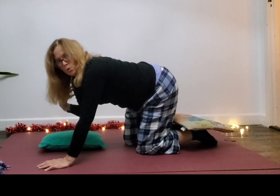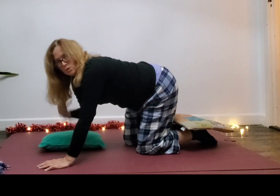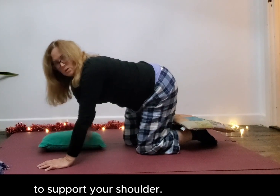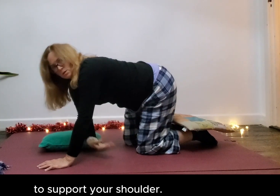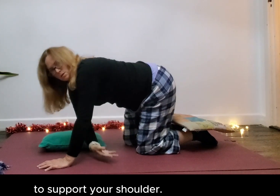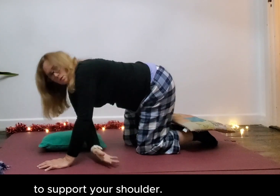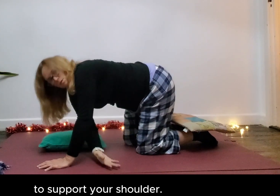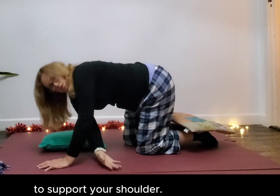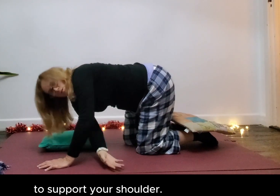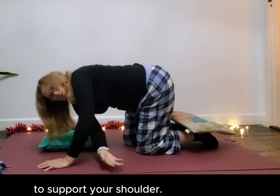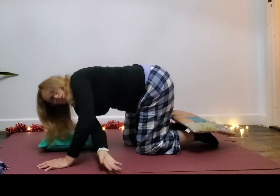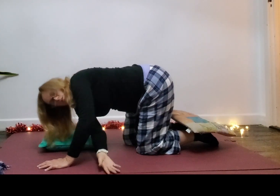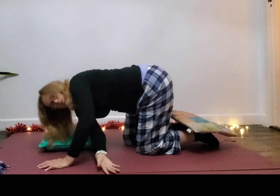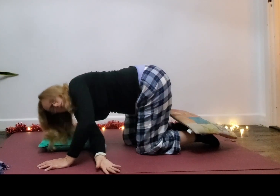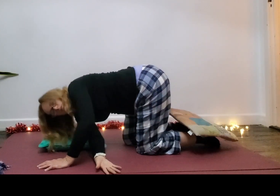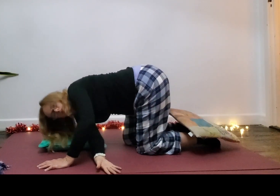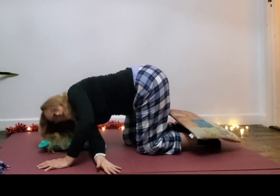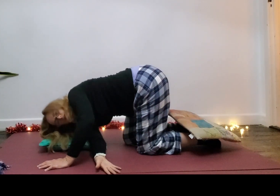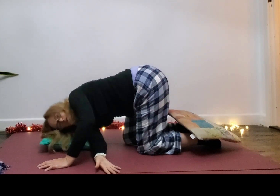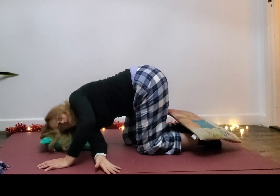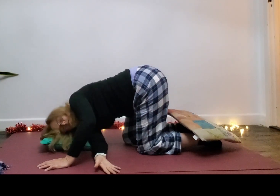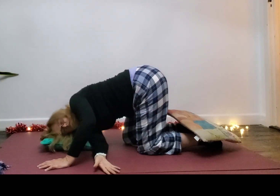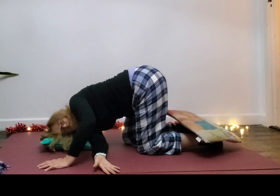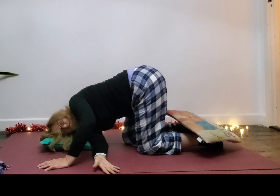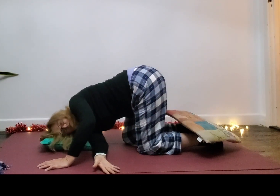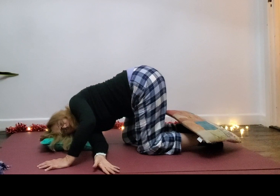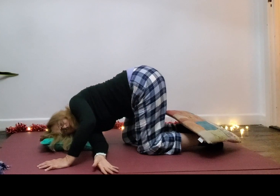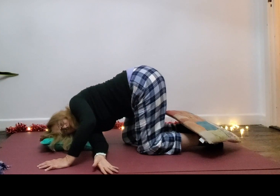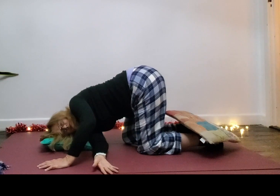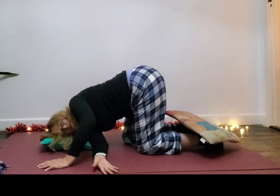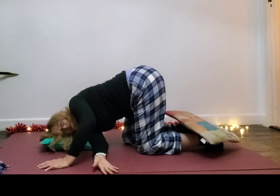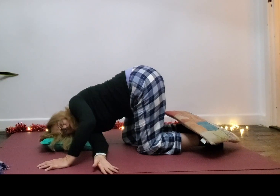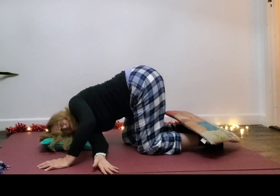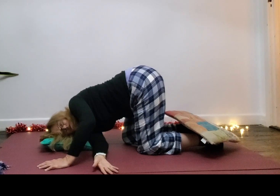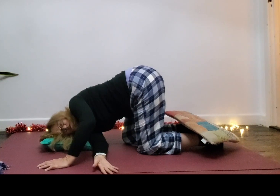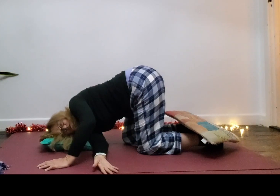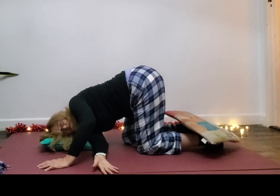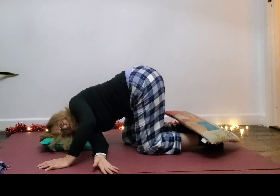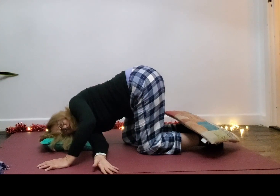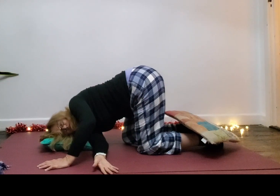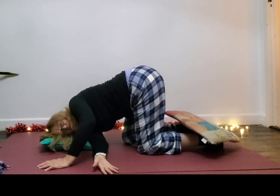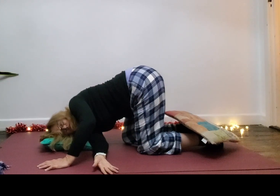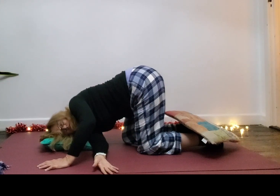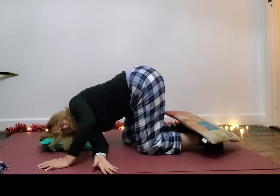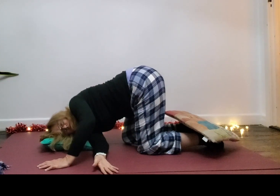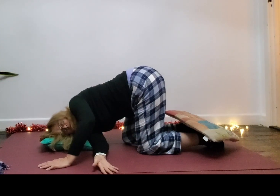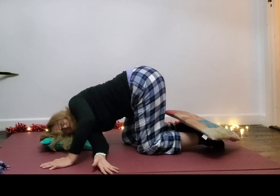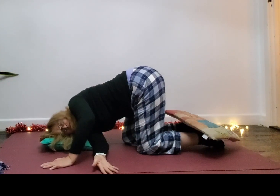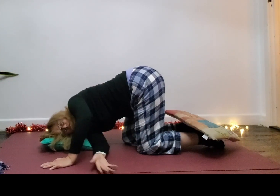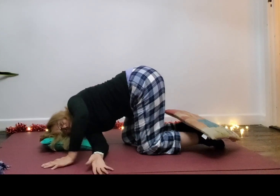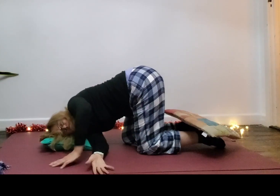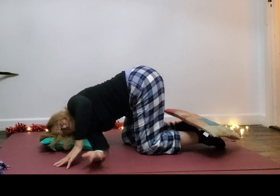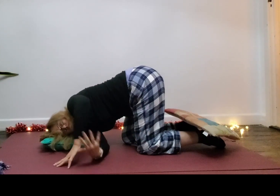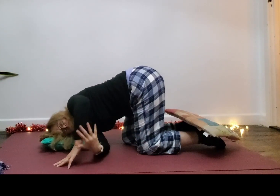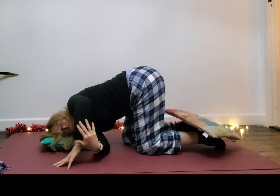shoulder. We're going to do this for 5